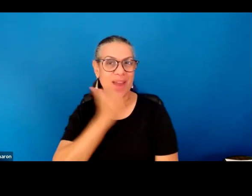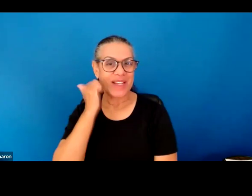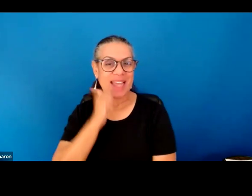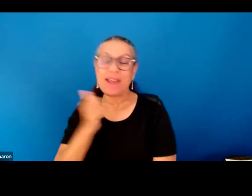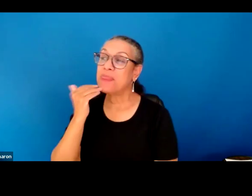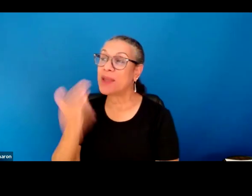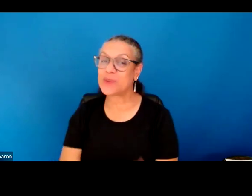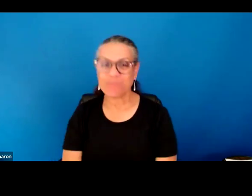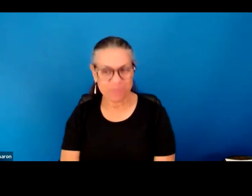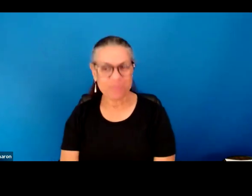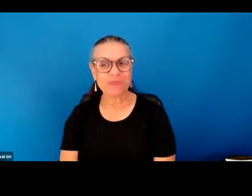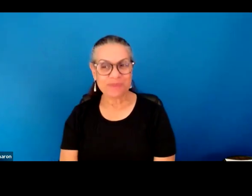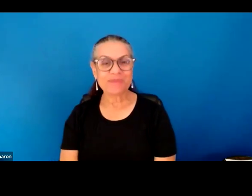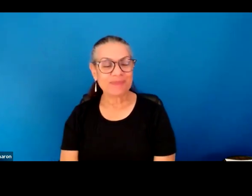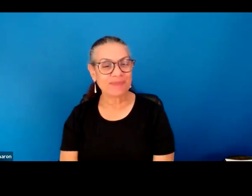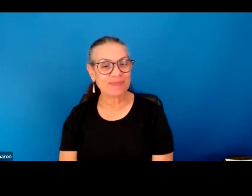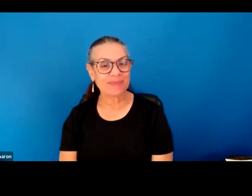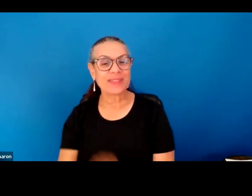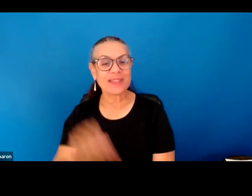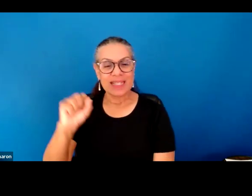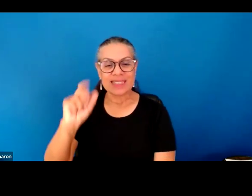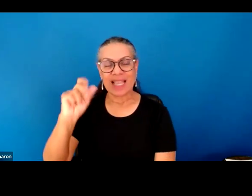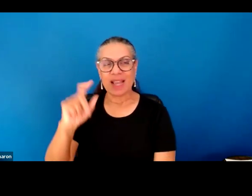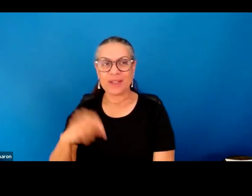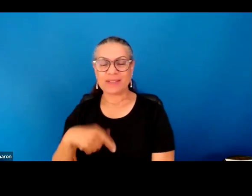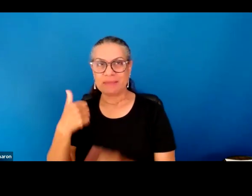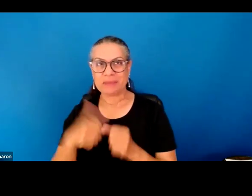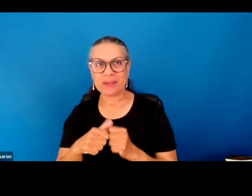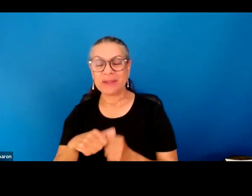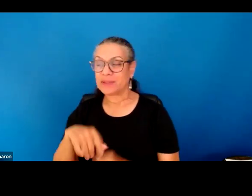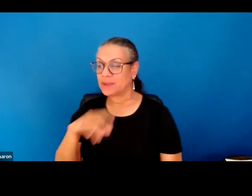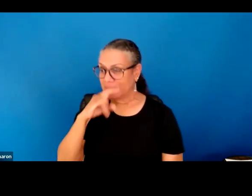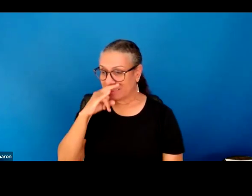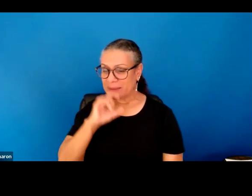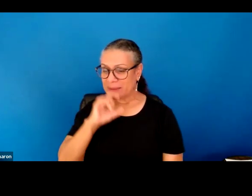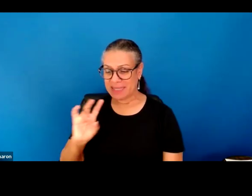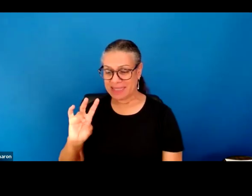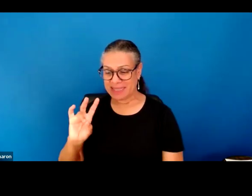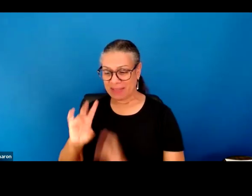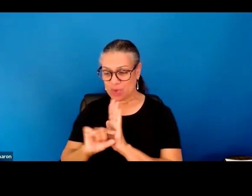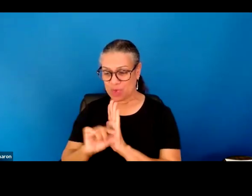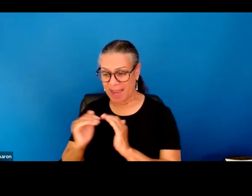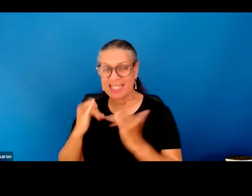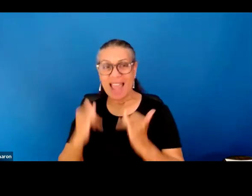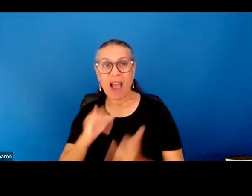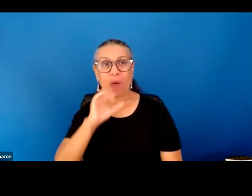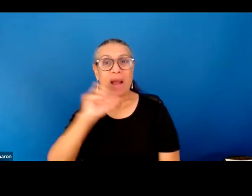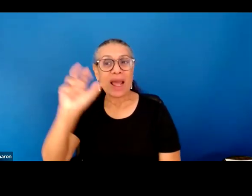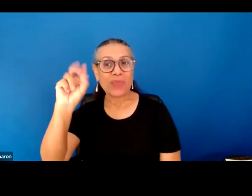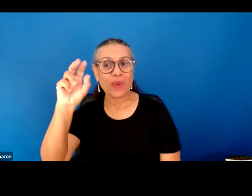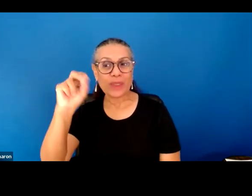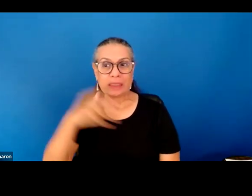you, Superintendent. And thank you for reminding me of my age, that those 7th graders are now in their 30s. Sobering.